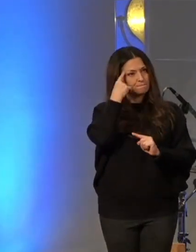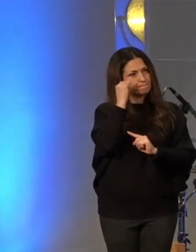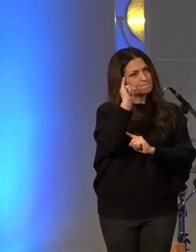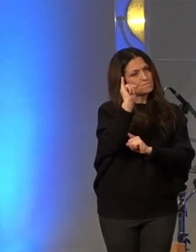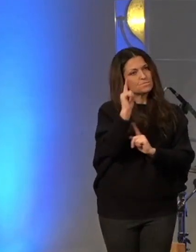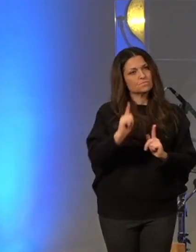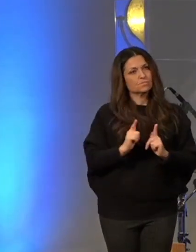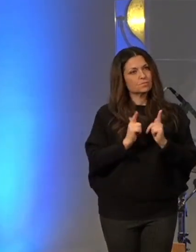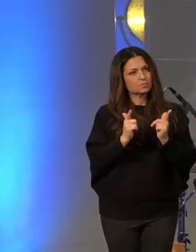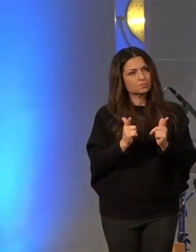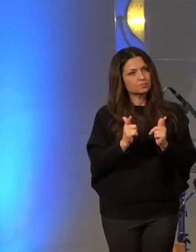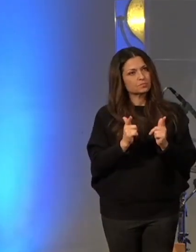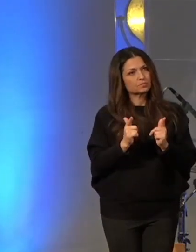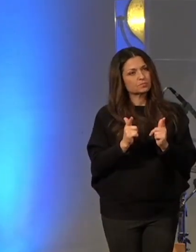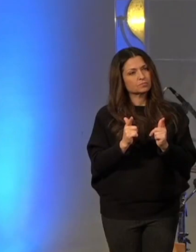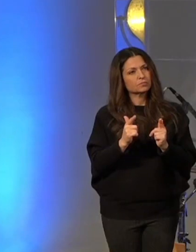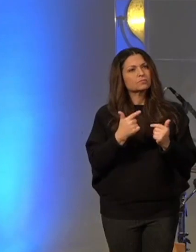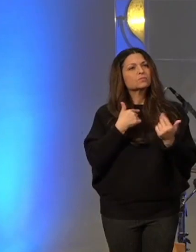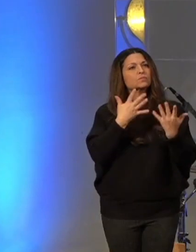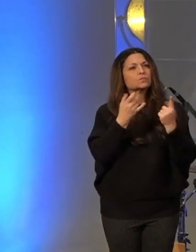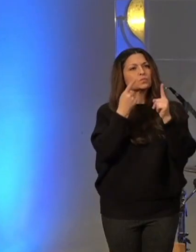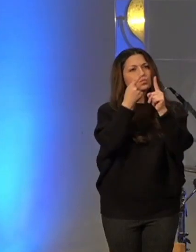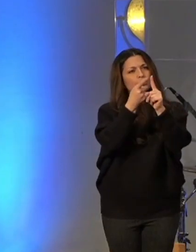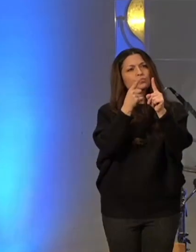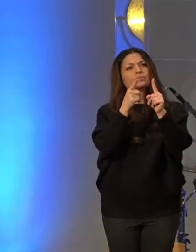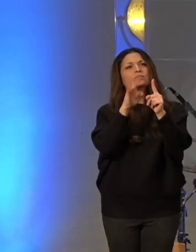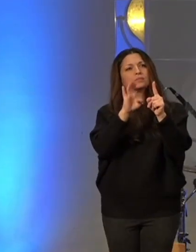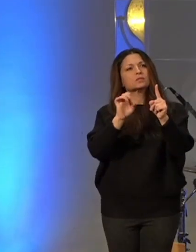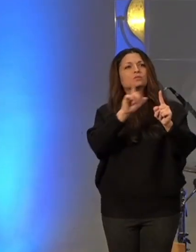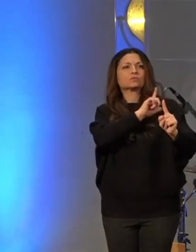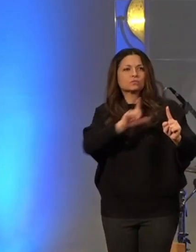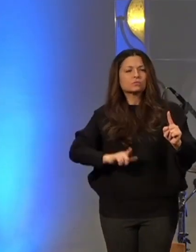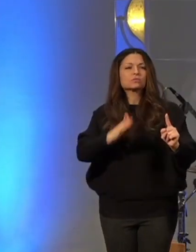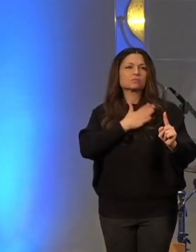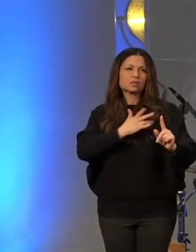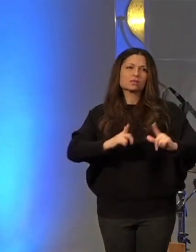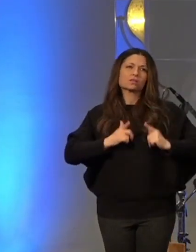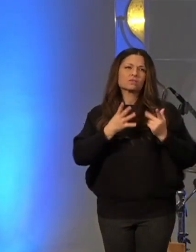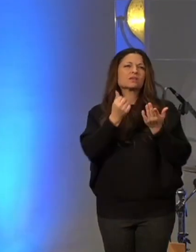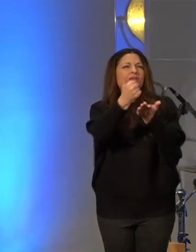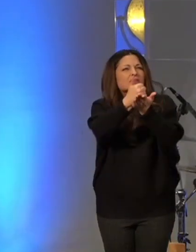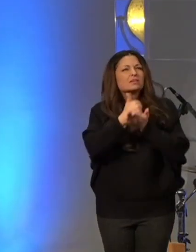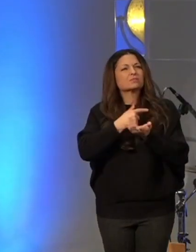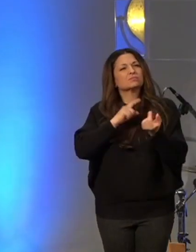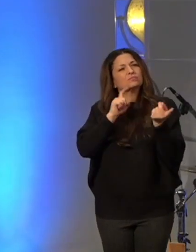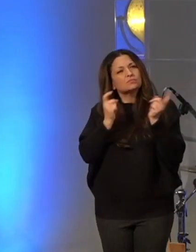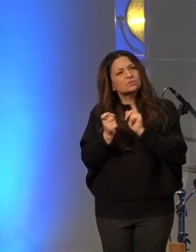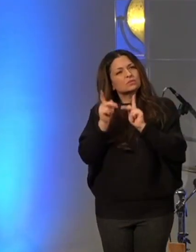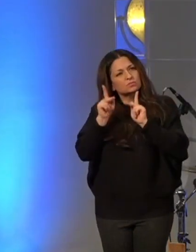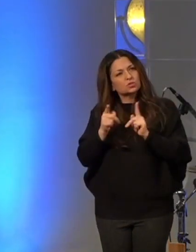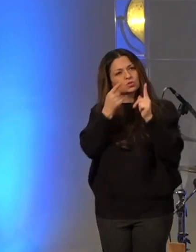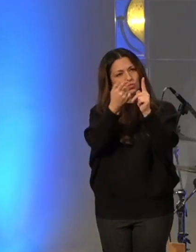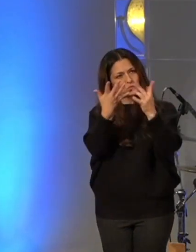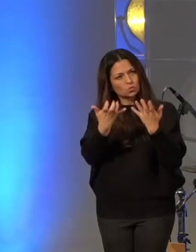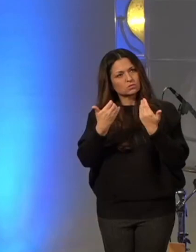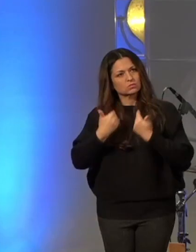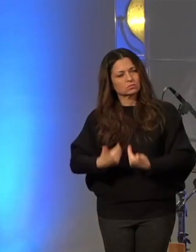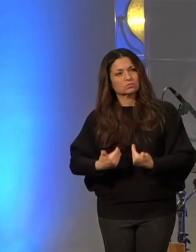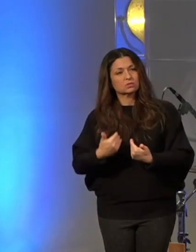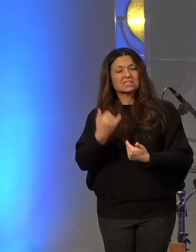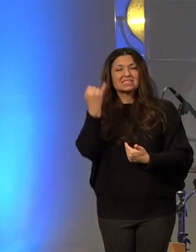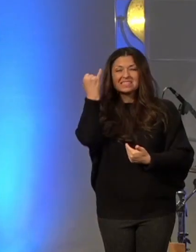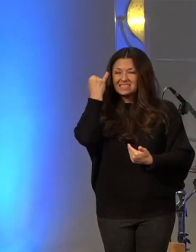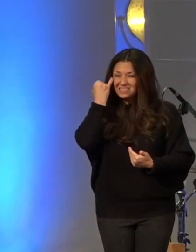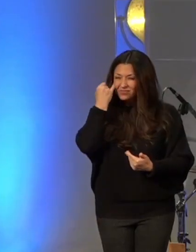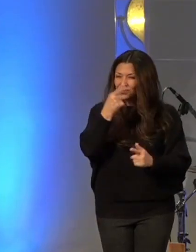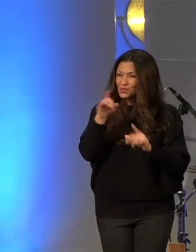life. I want you to be Lord of my life and help me be the person you want me to be. Well, if you've done